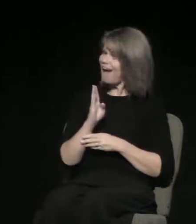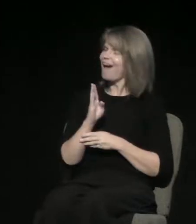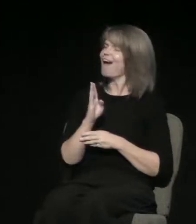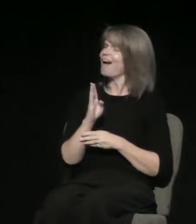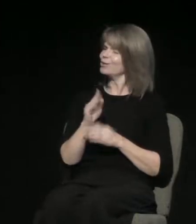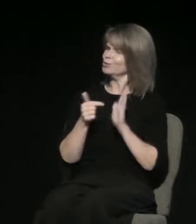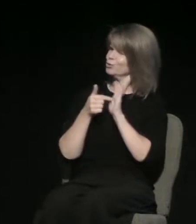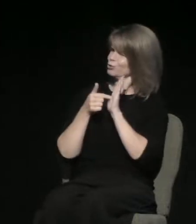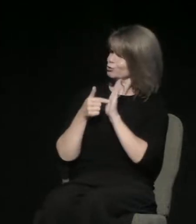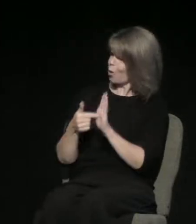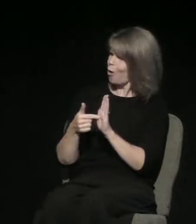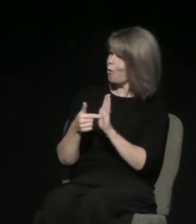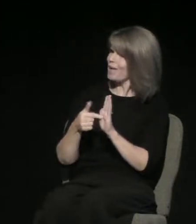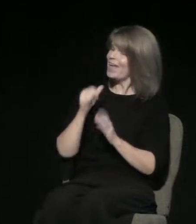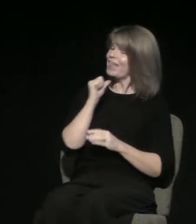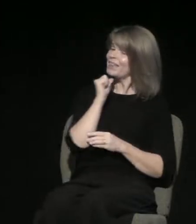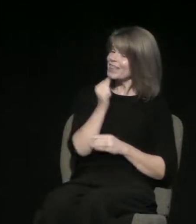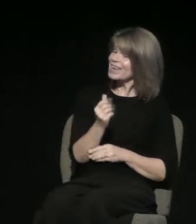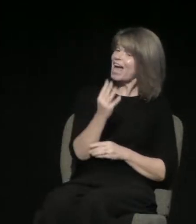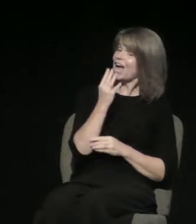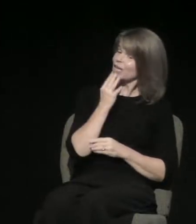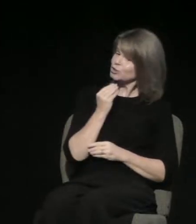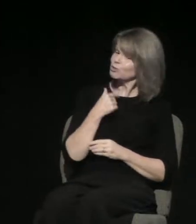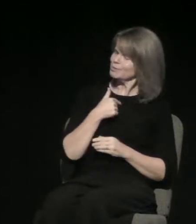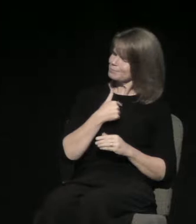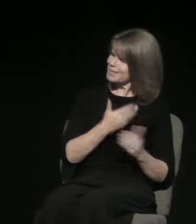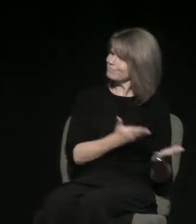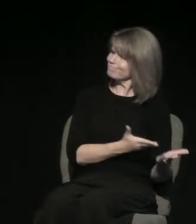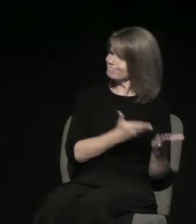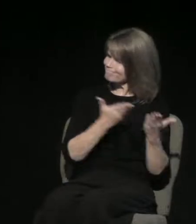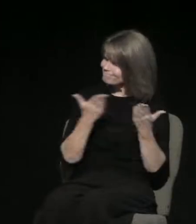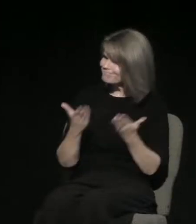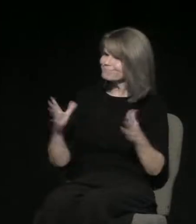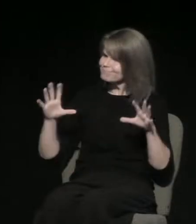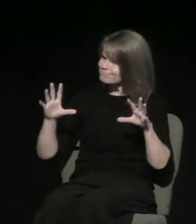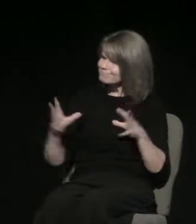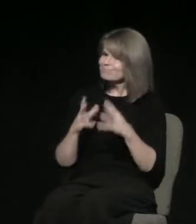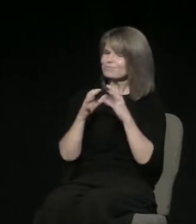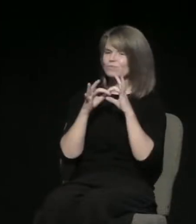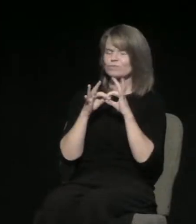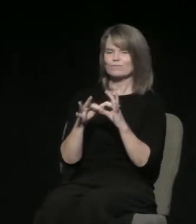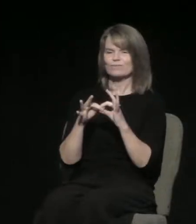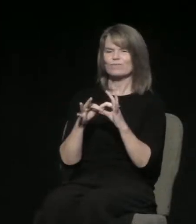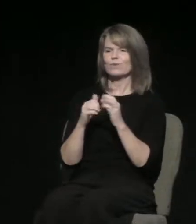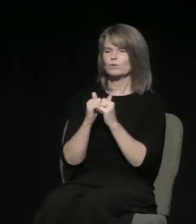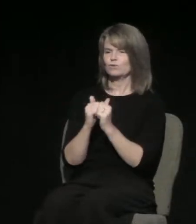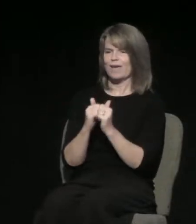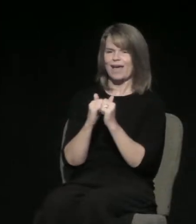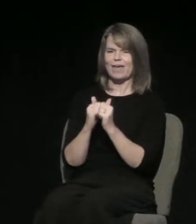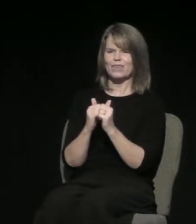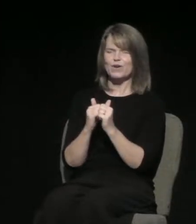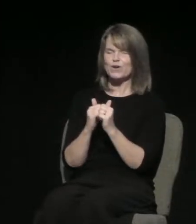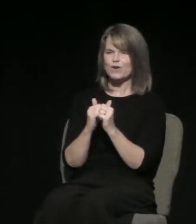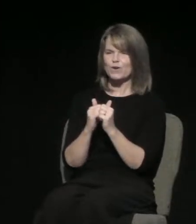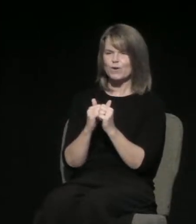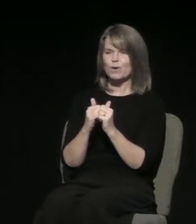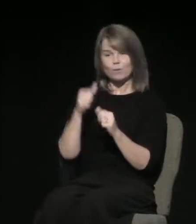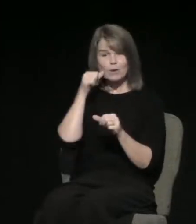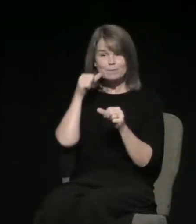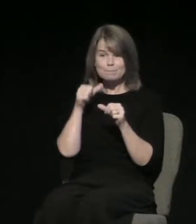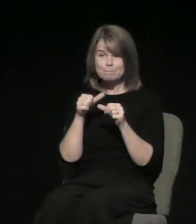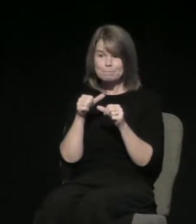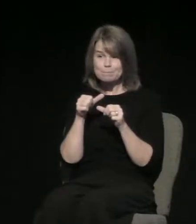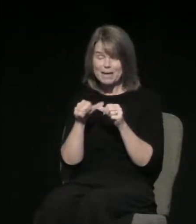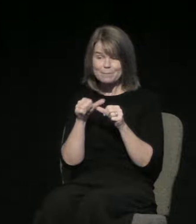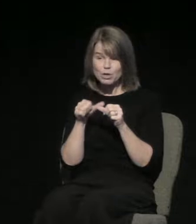To show them That the Gentiles Had been brought Into that plan Now people ask me How were the Jews saved? What did they think Would save them?